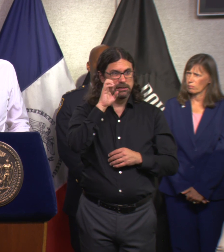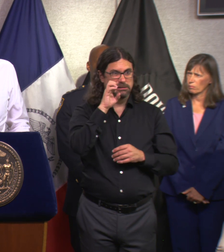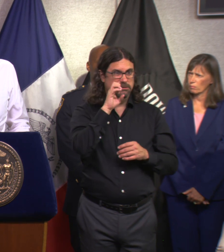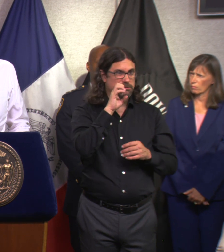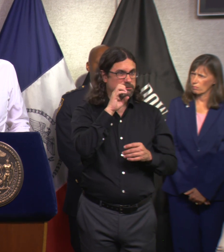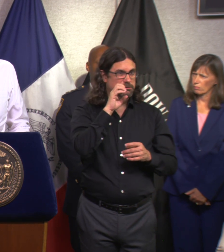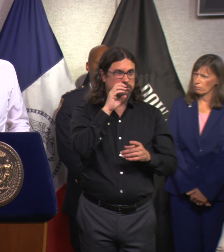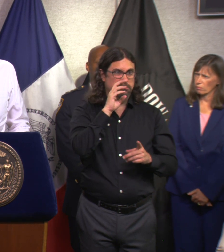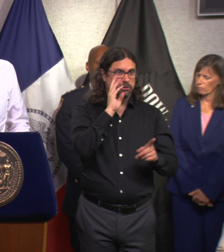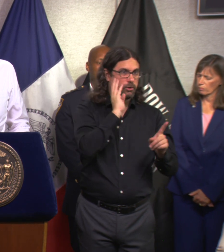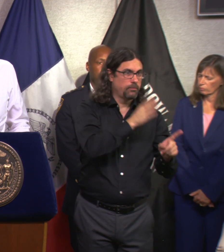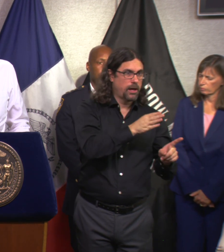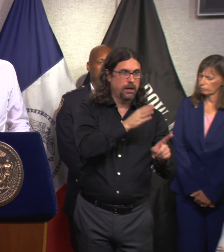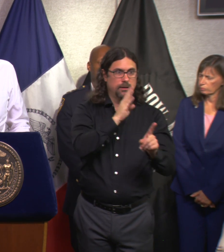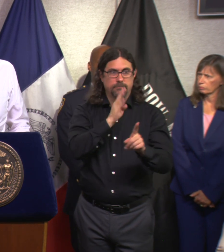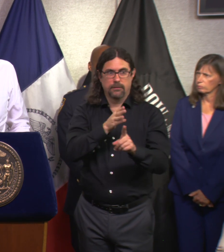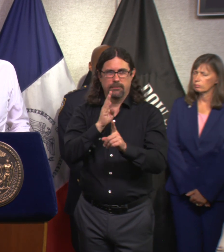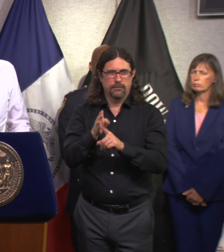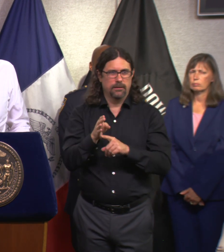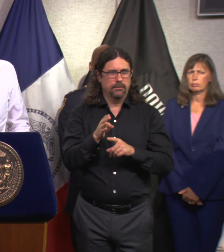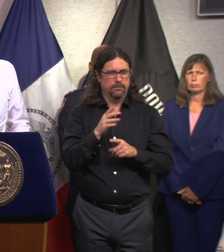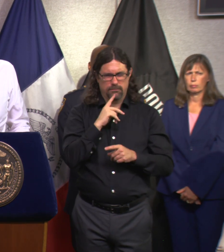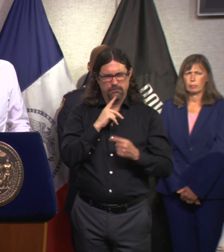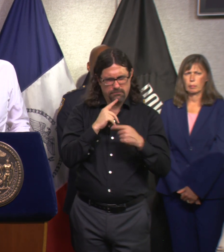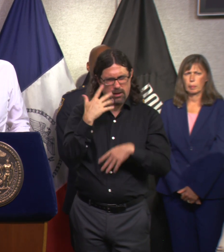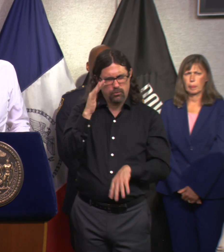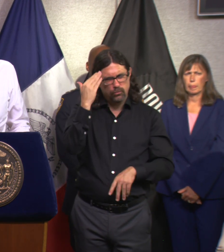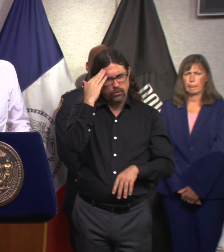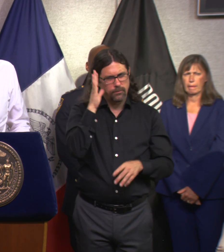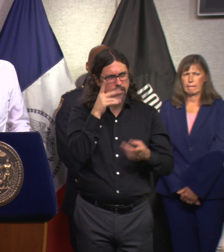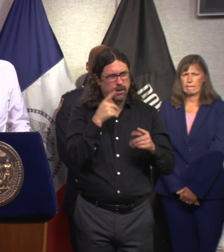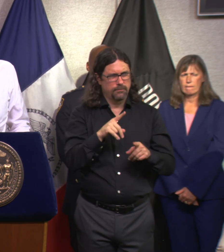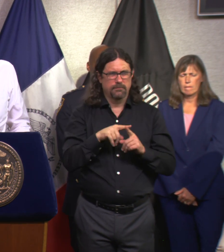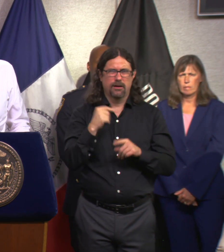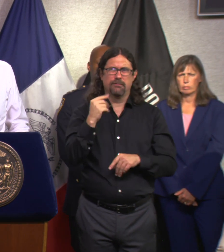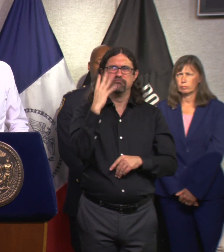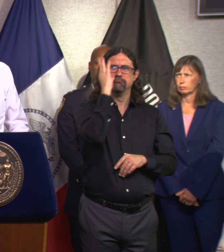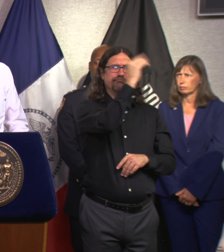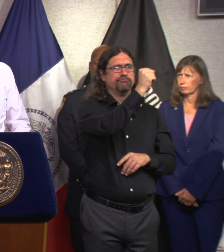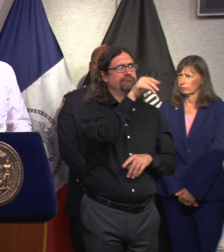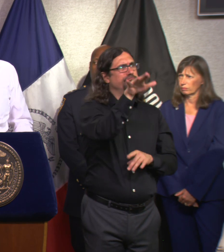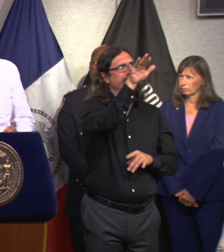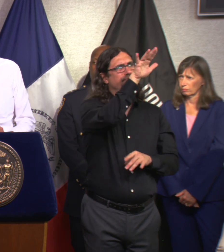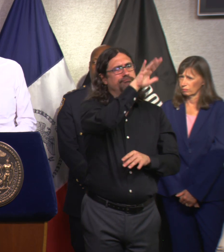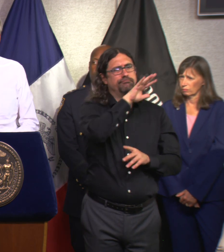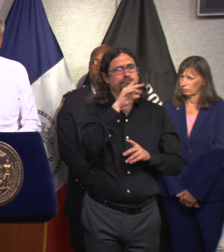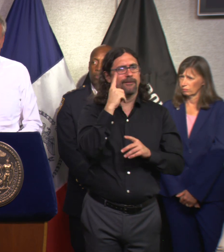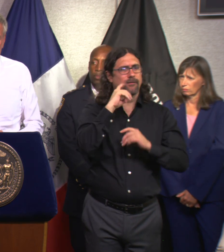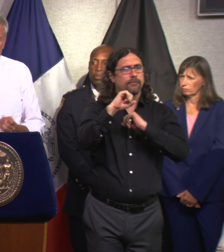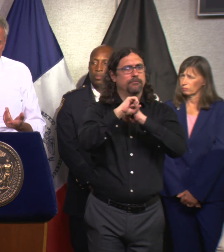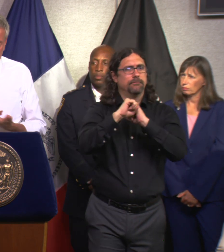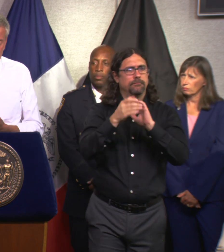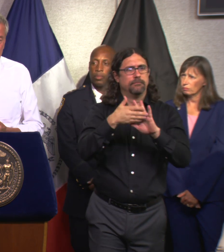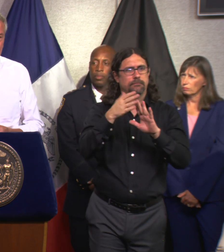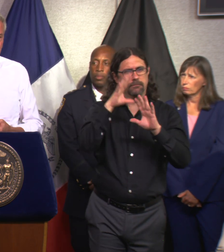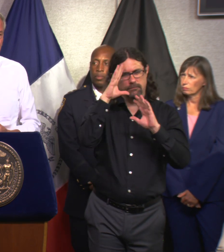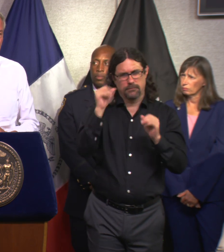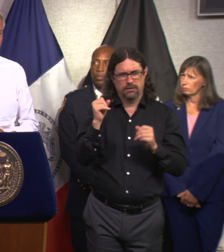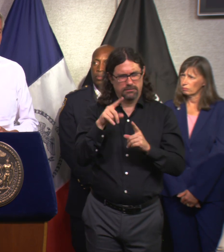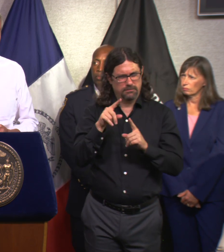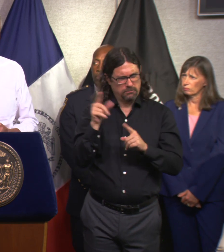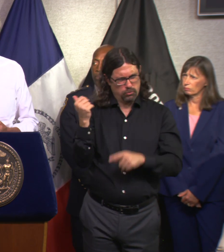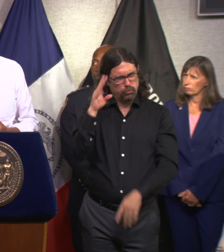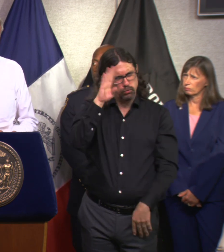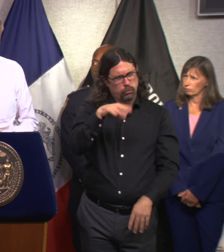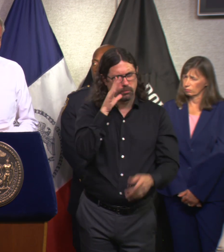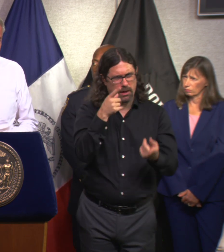campaign trip. So why did you choose to leave town last weekend when you knew that was coming? No, I spoke to it because 2 reasons.